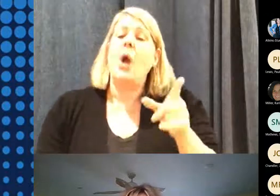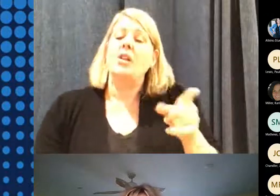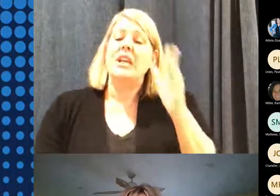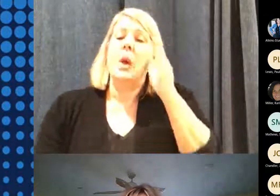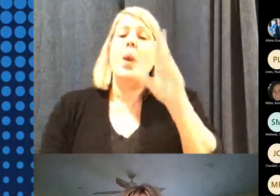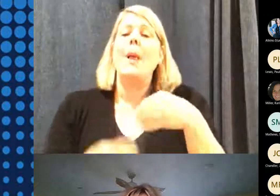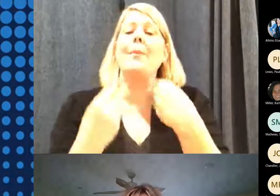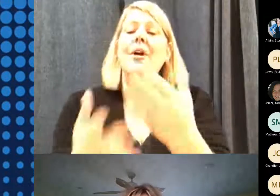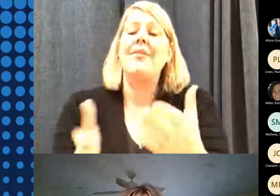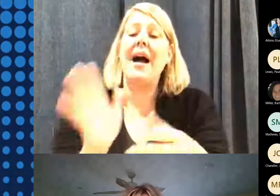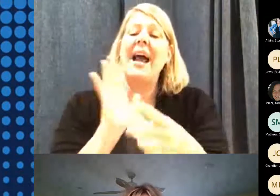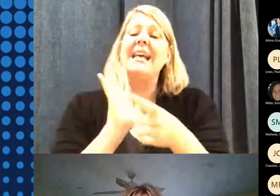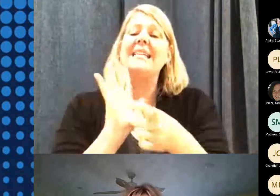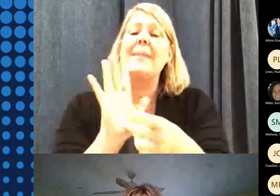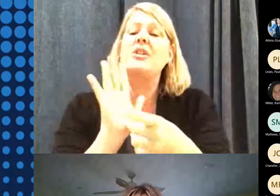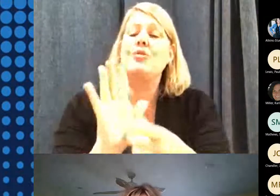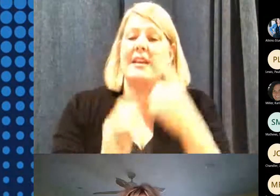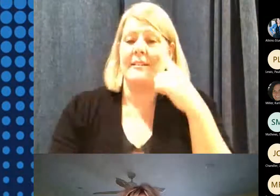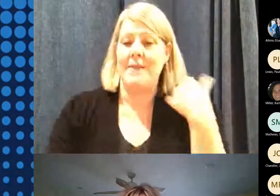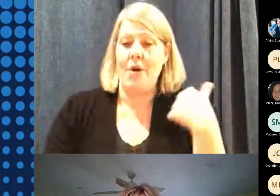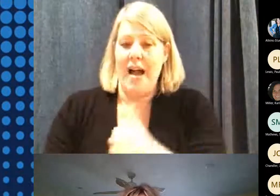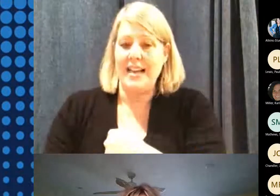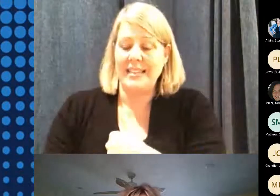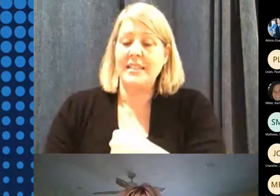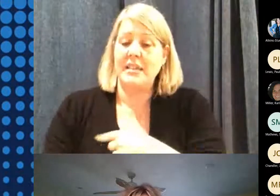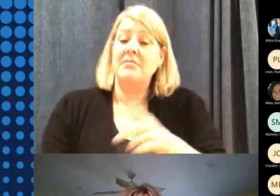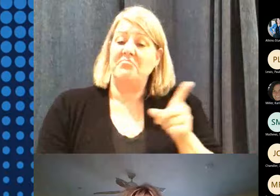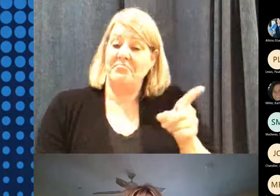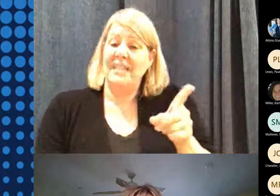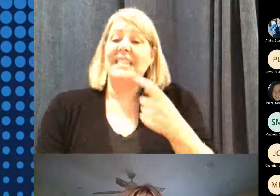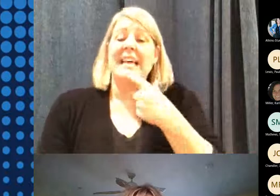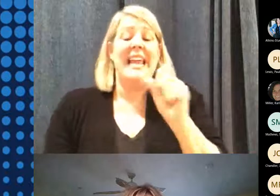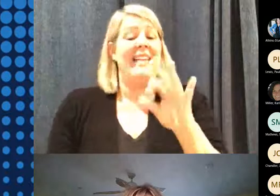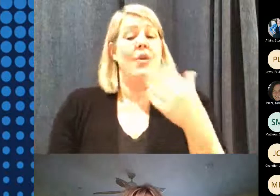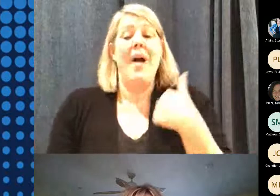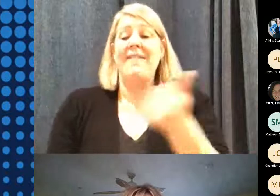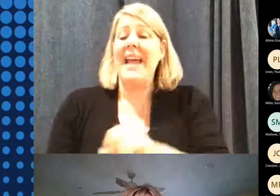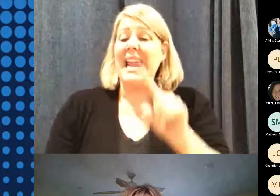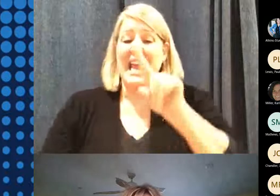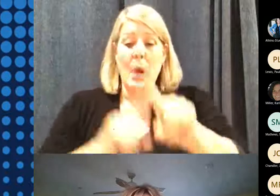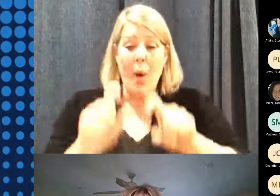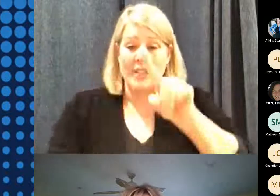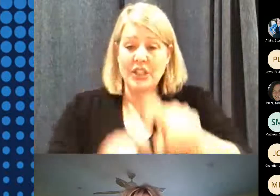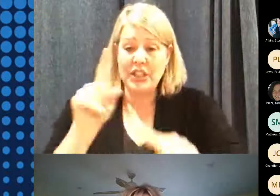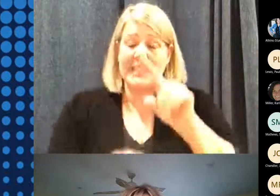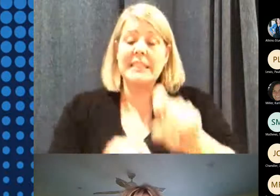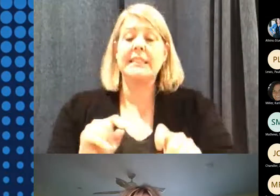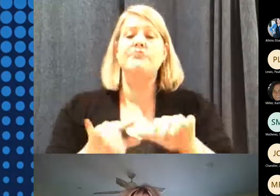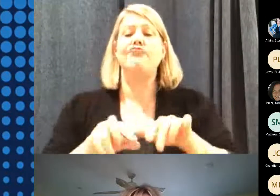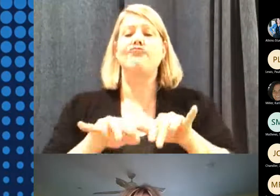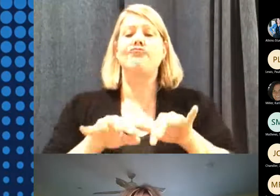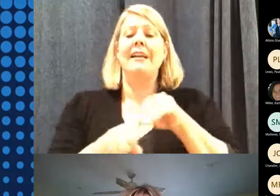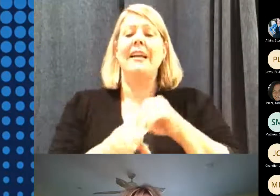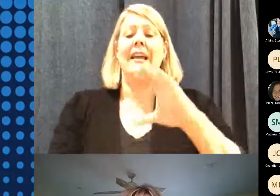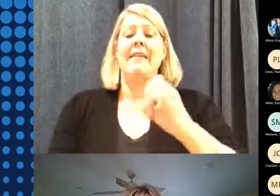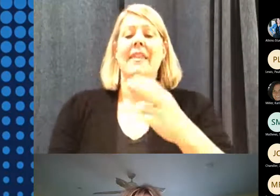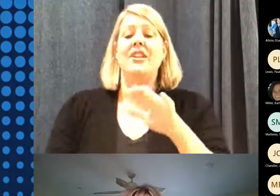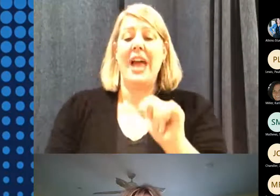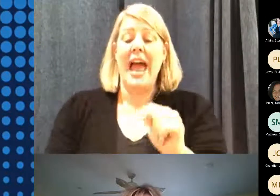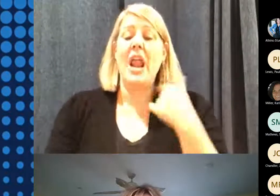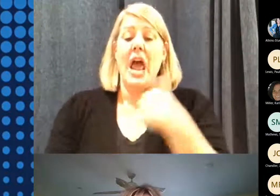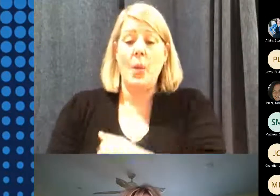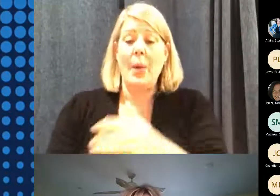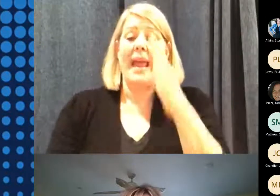And again, Becca mentioned, if you have questions, put them in the chat. We will address them at the end and talk a little bit about how